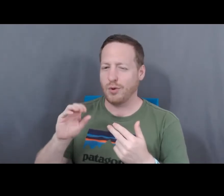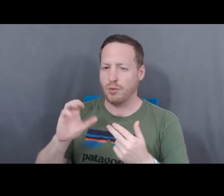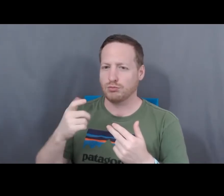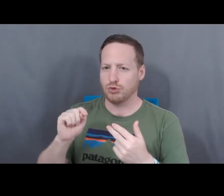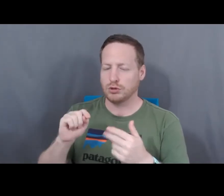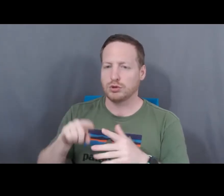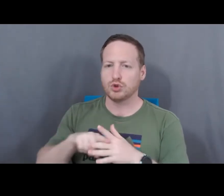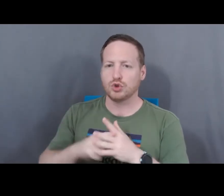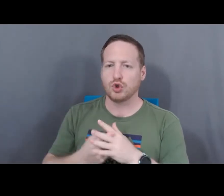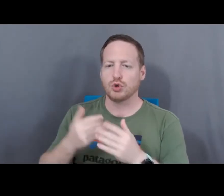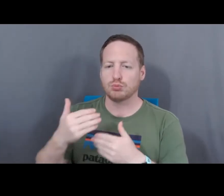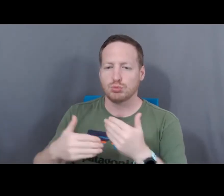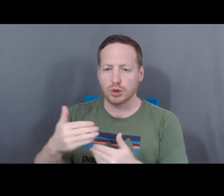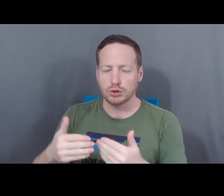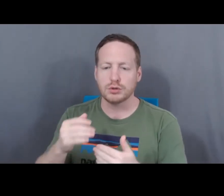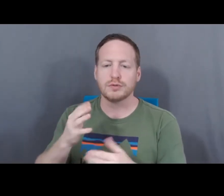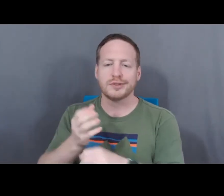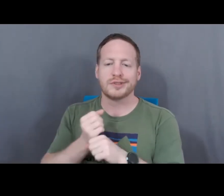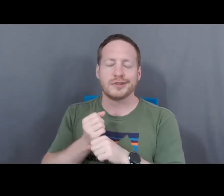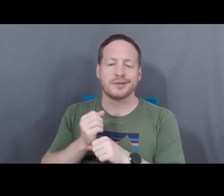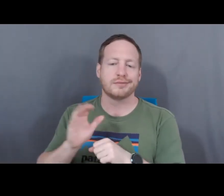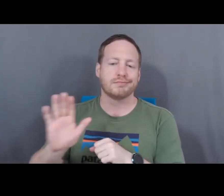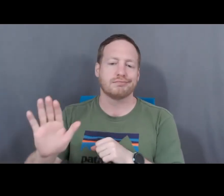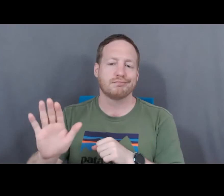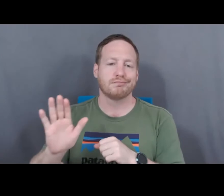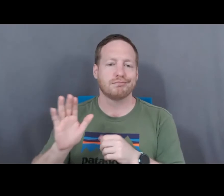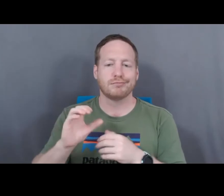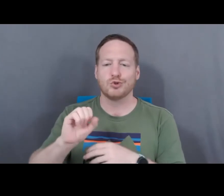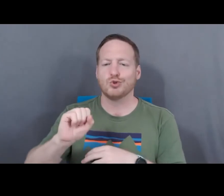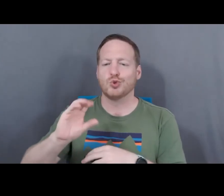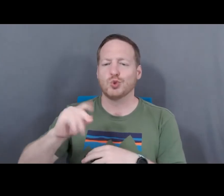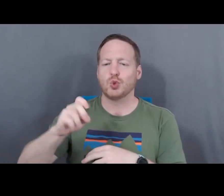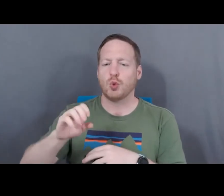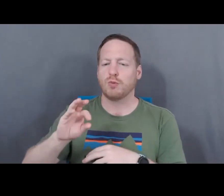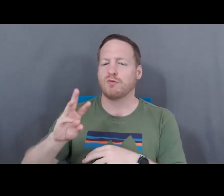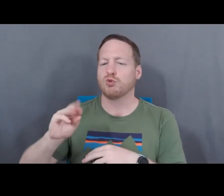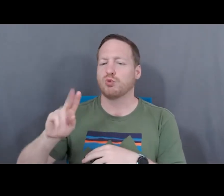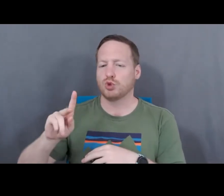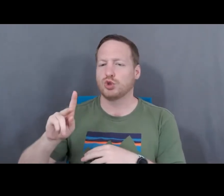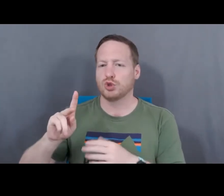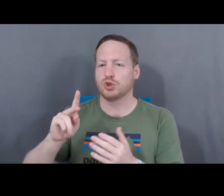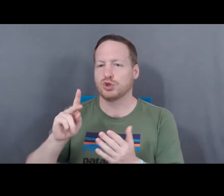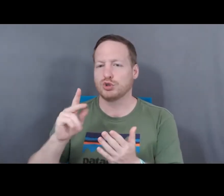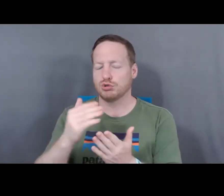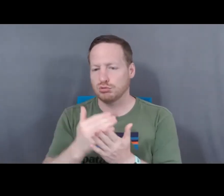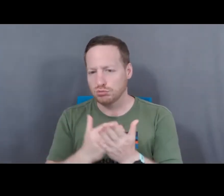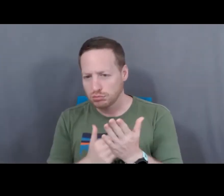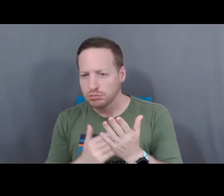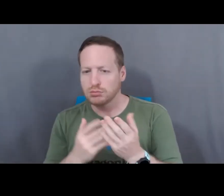Caroline Obrecht. We will start the process in terms of getting his scope of work.